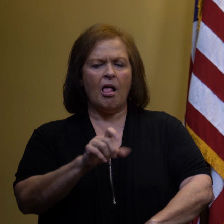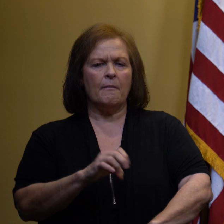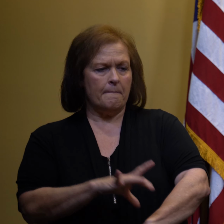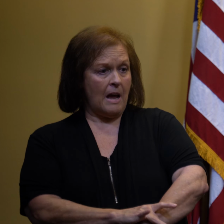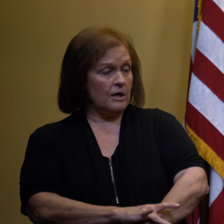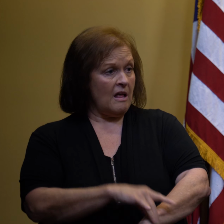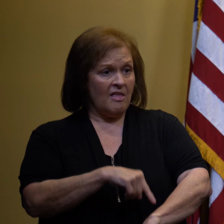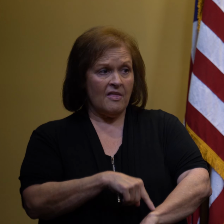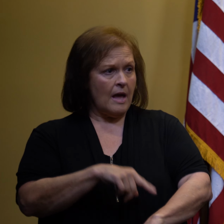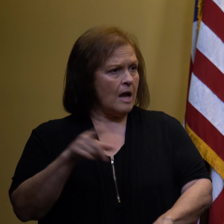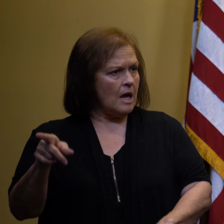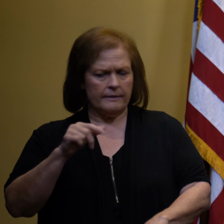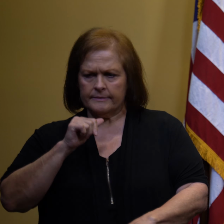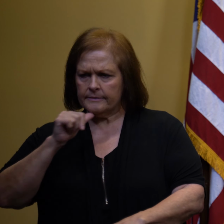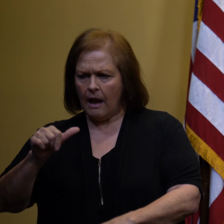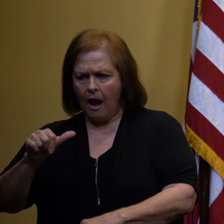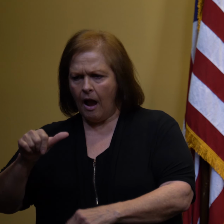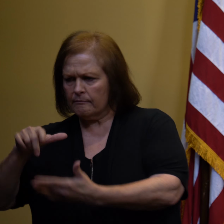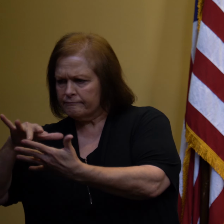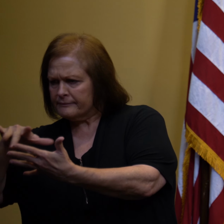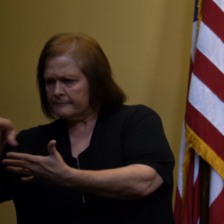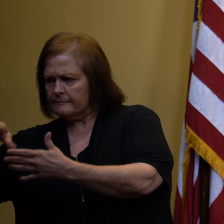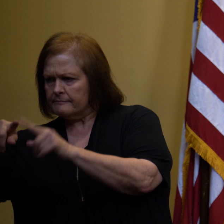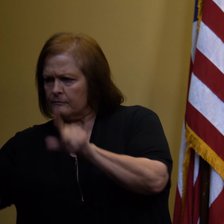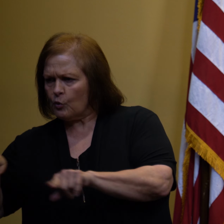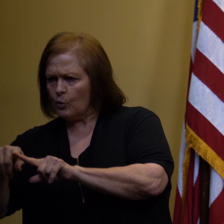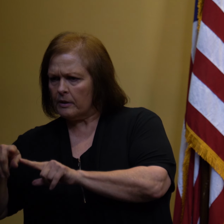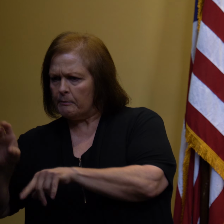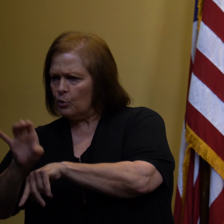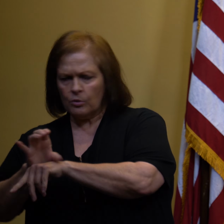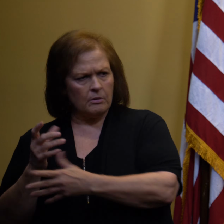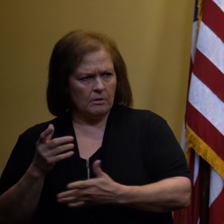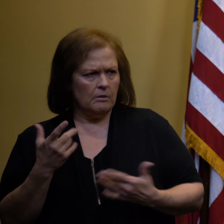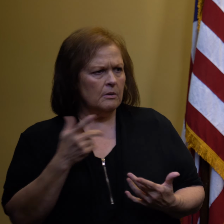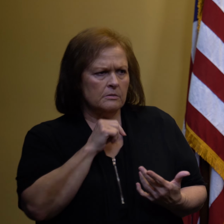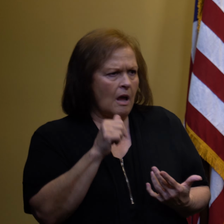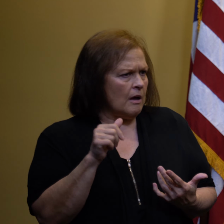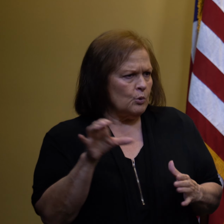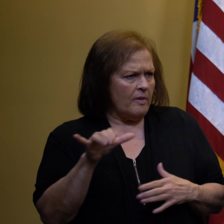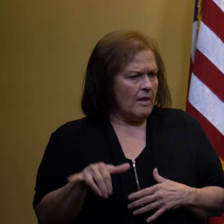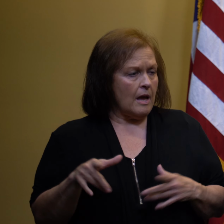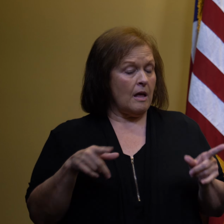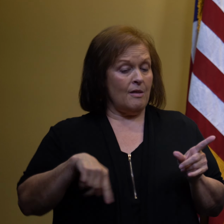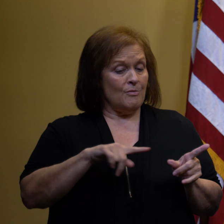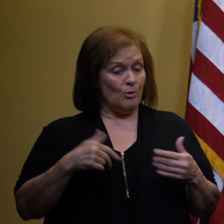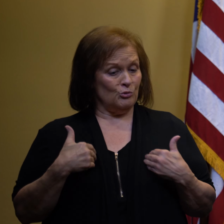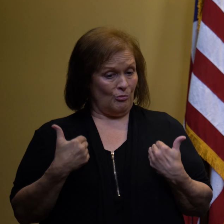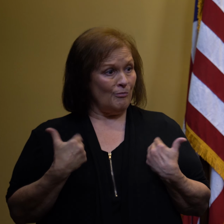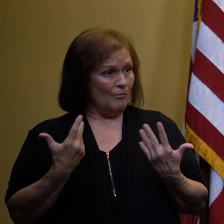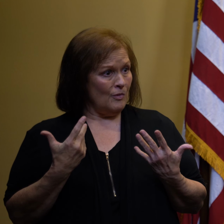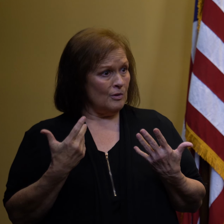that are not being monitored. That's one. The second is the fact that these young people